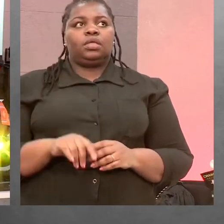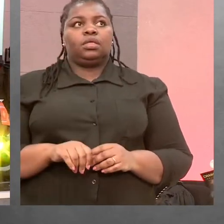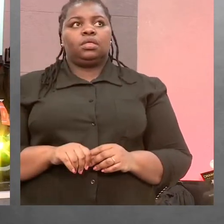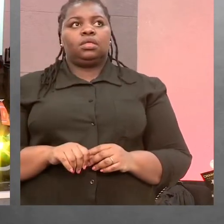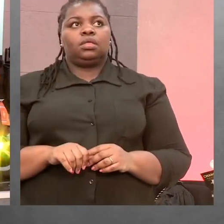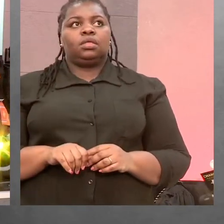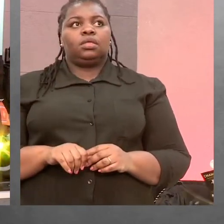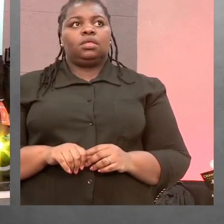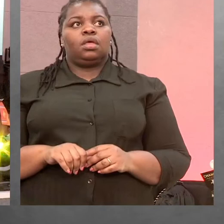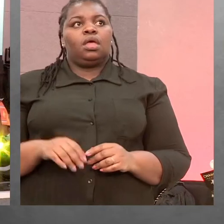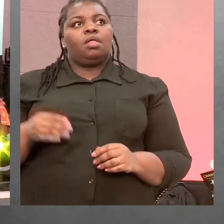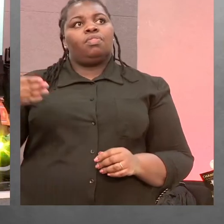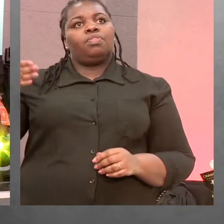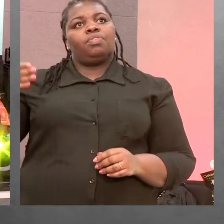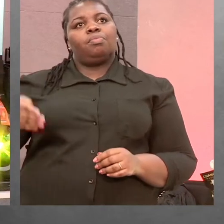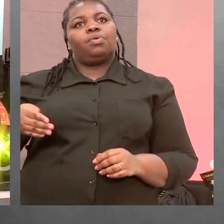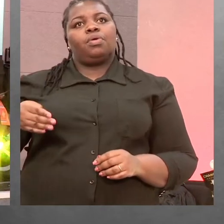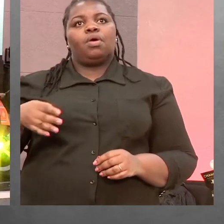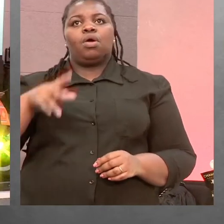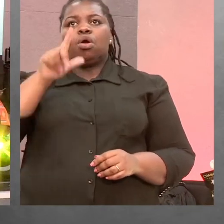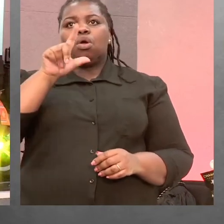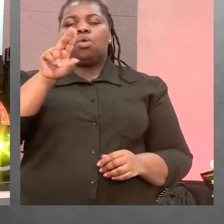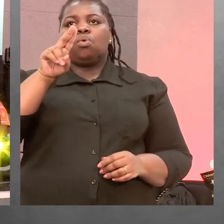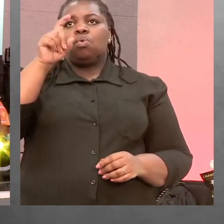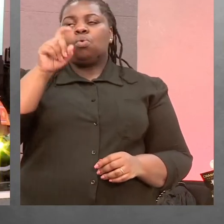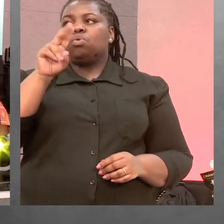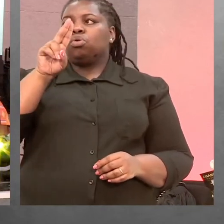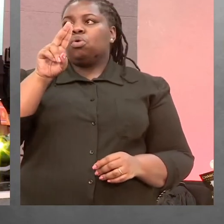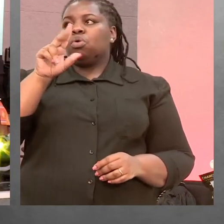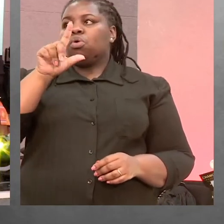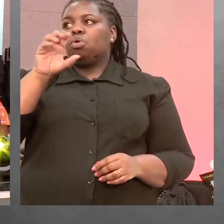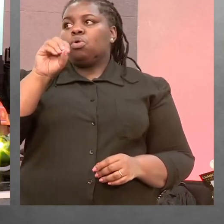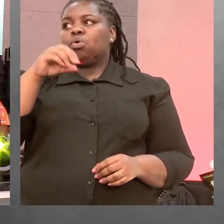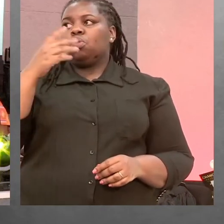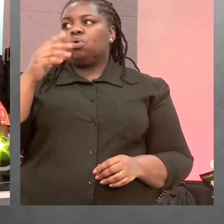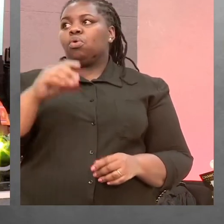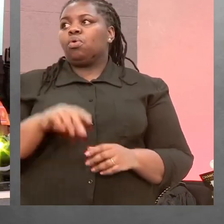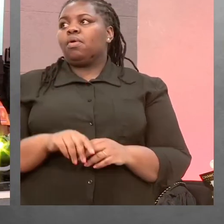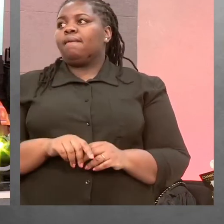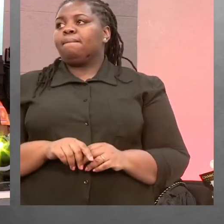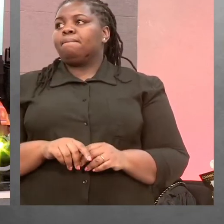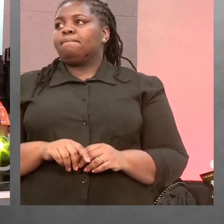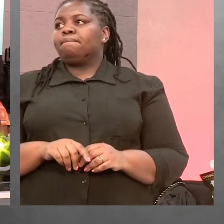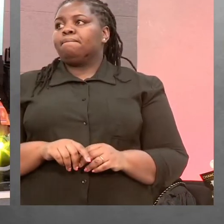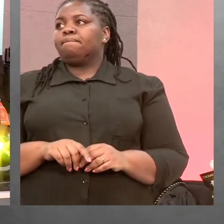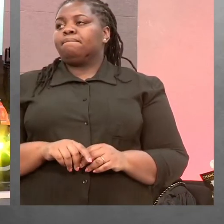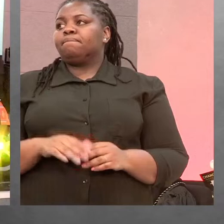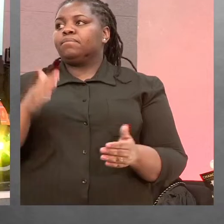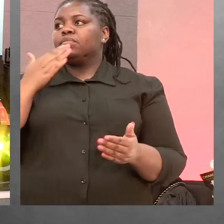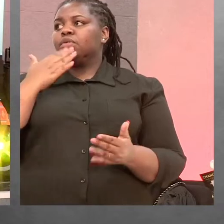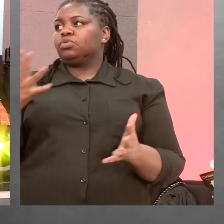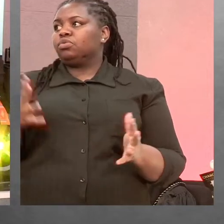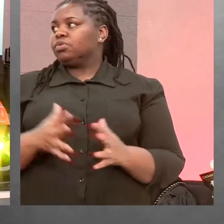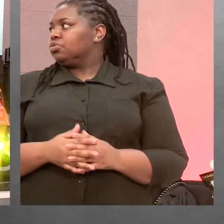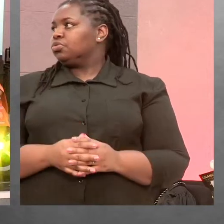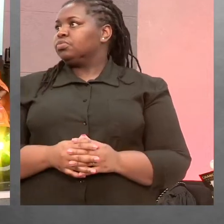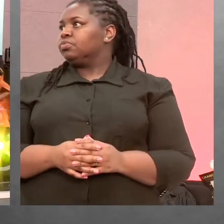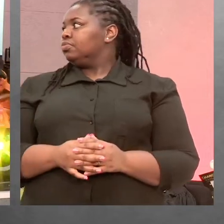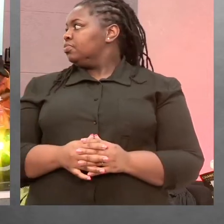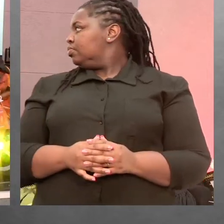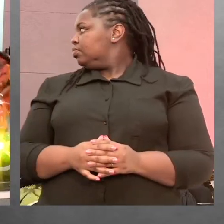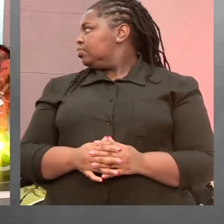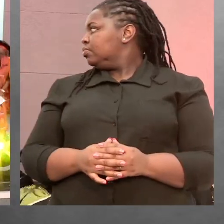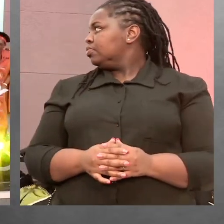the presence of Mr. Luxolo Rubushe, MD of Adapt IT. Thank you.